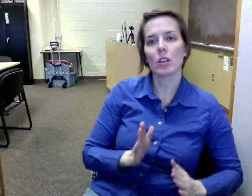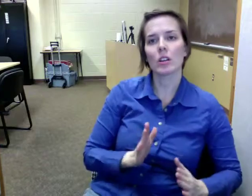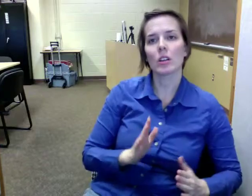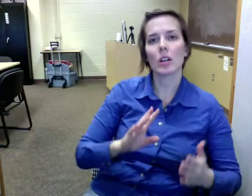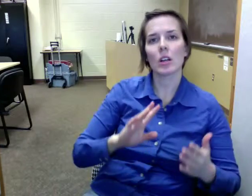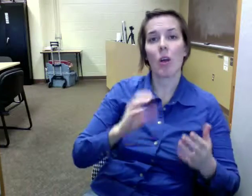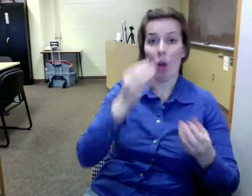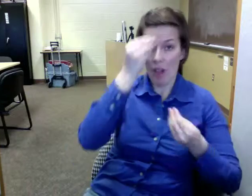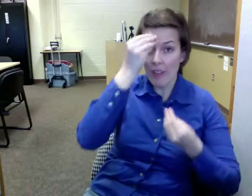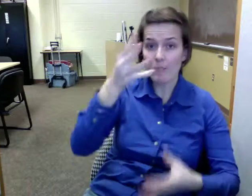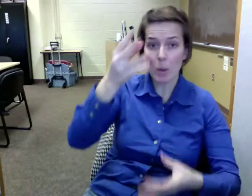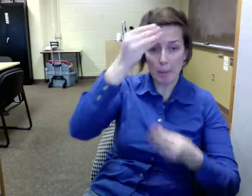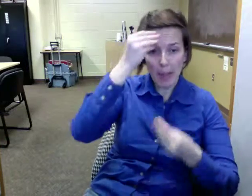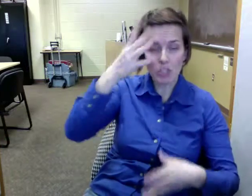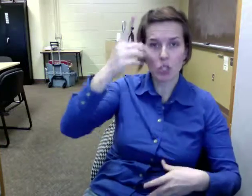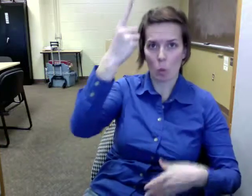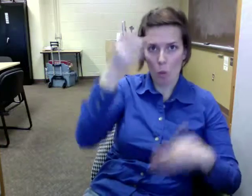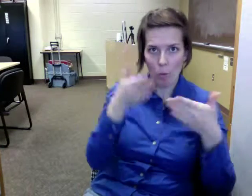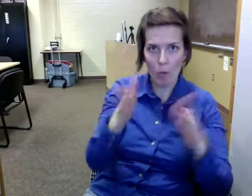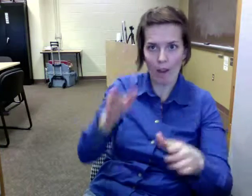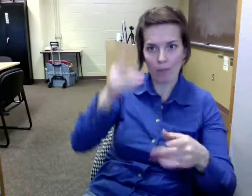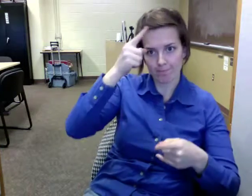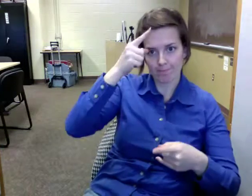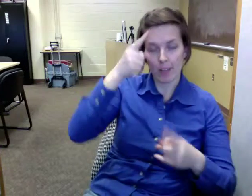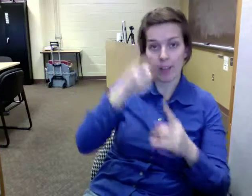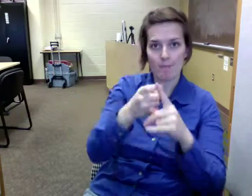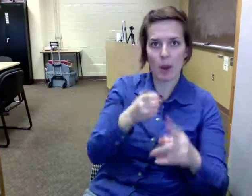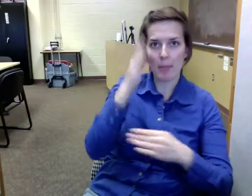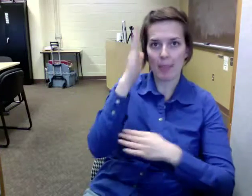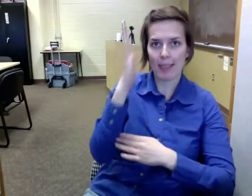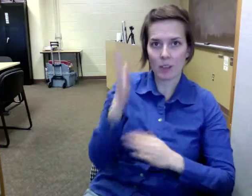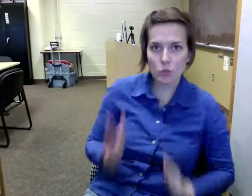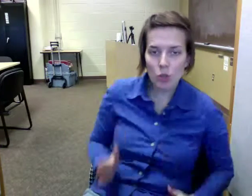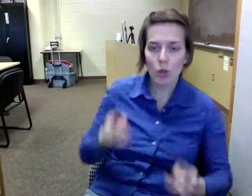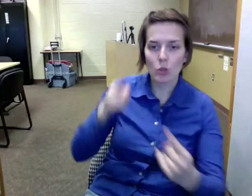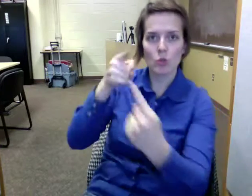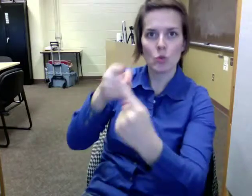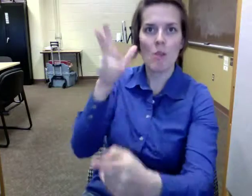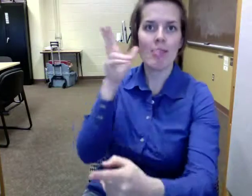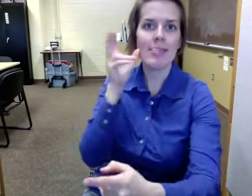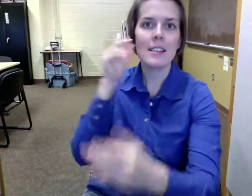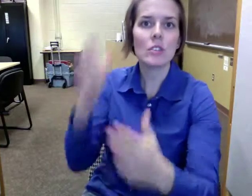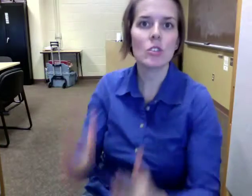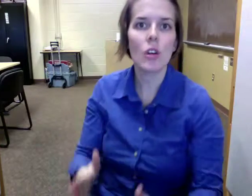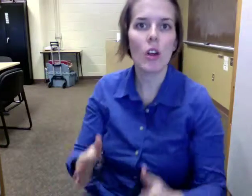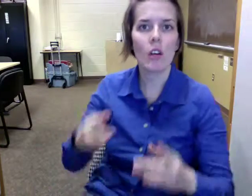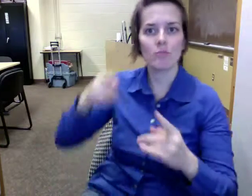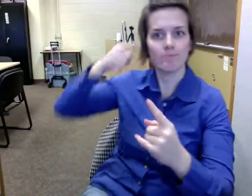All the interaction goes from the lecturer to the listener. The listener has very little role to